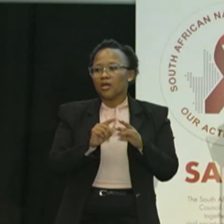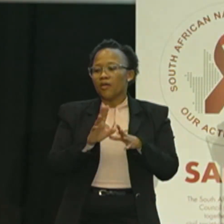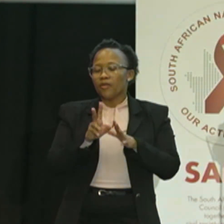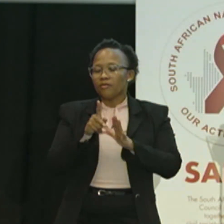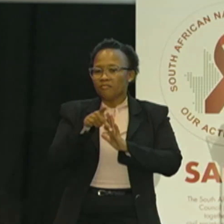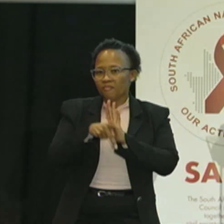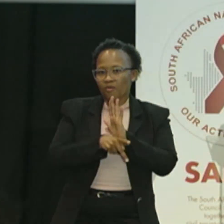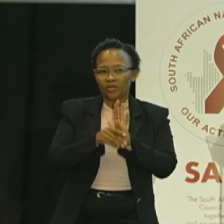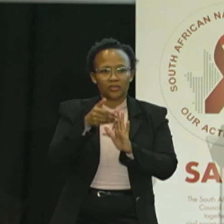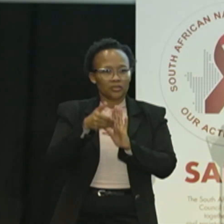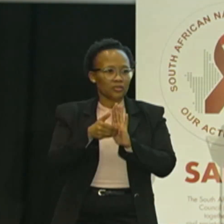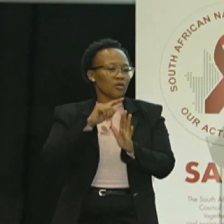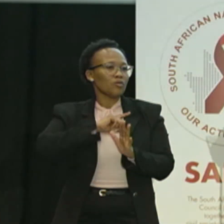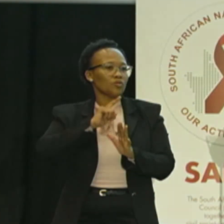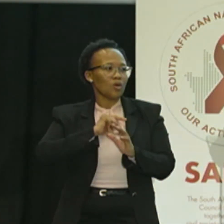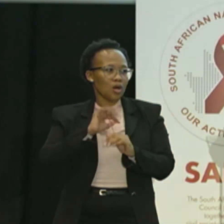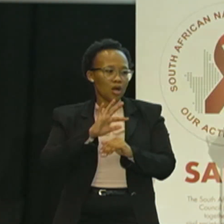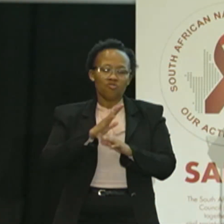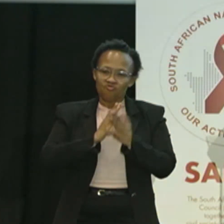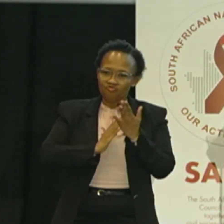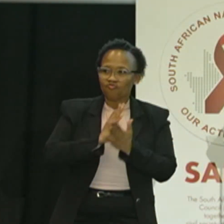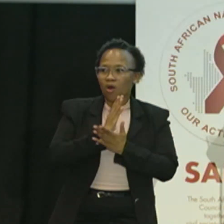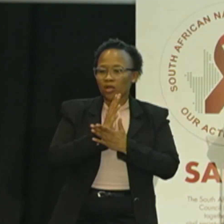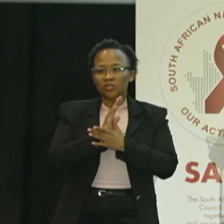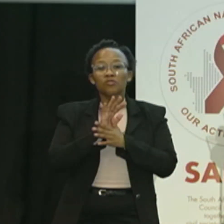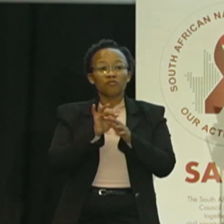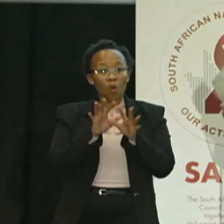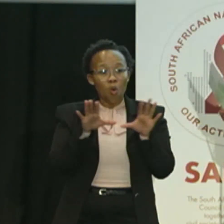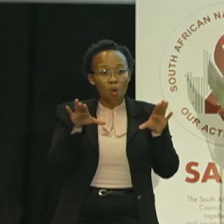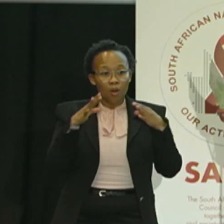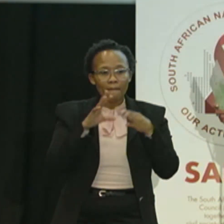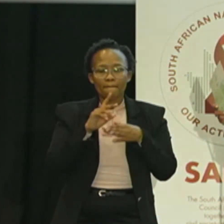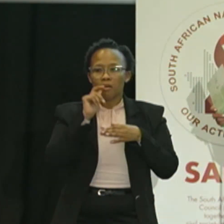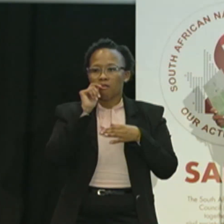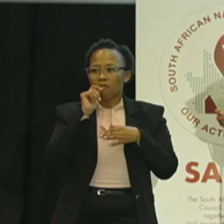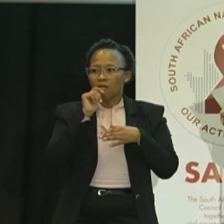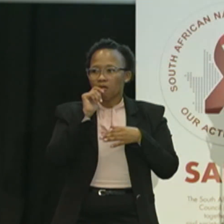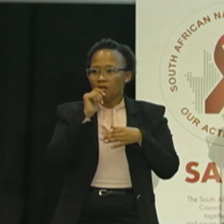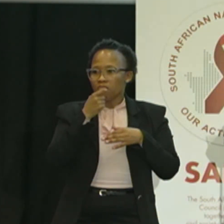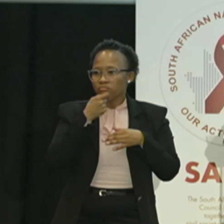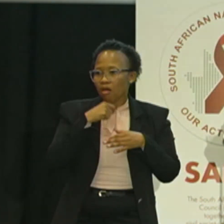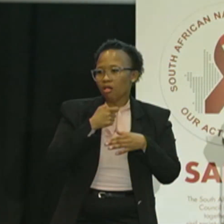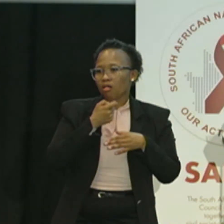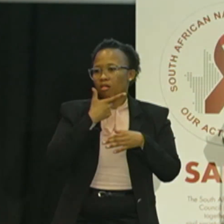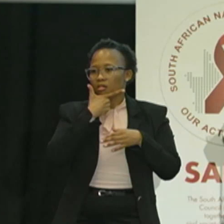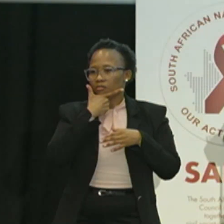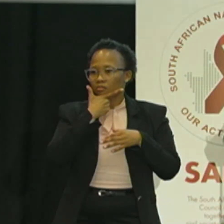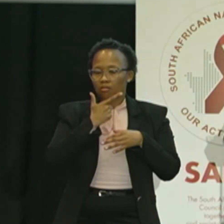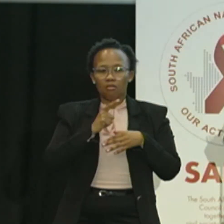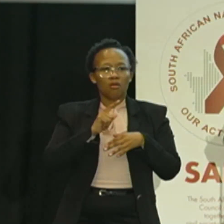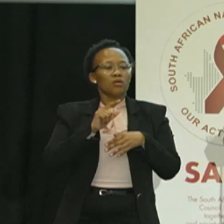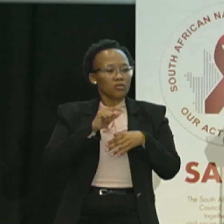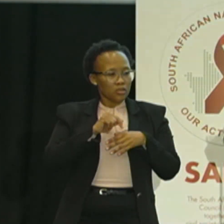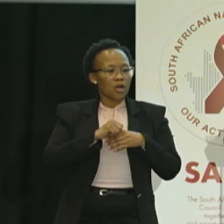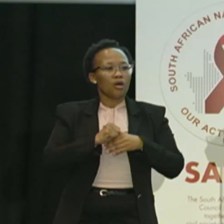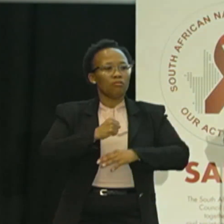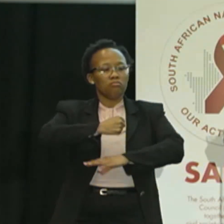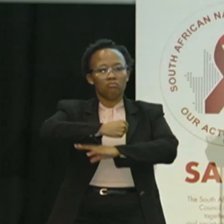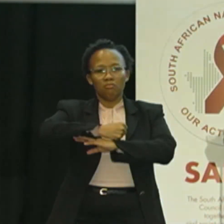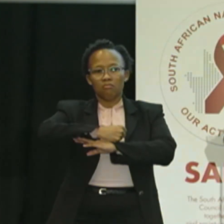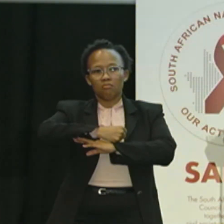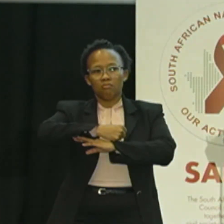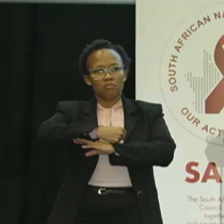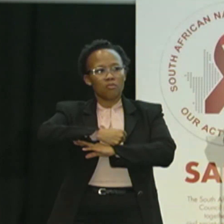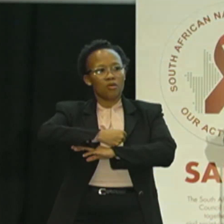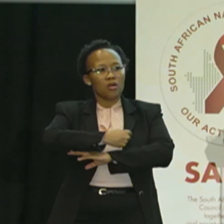of all key populations in South Africa. And these include the LGBTQ+